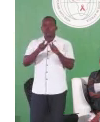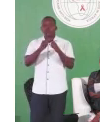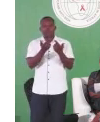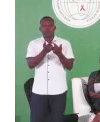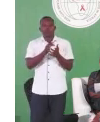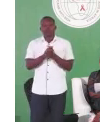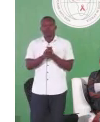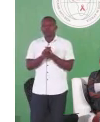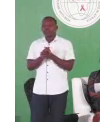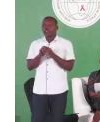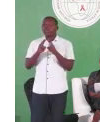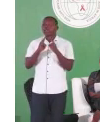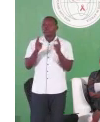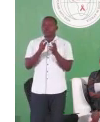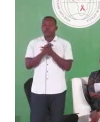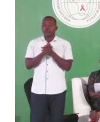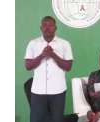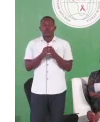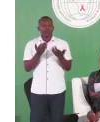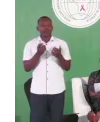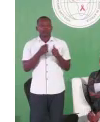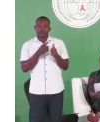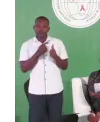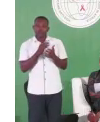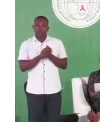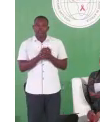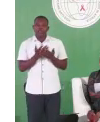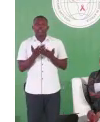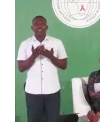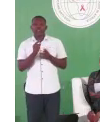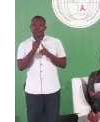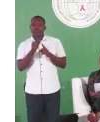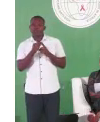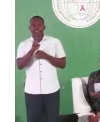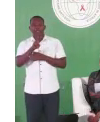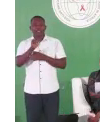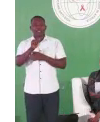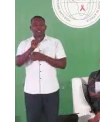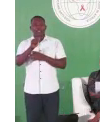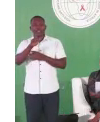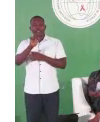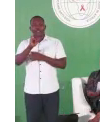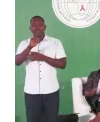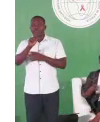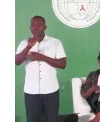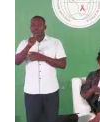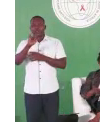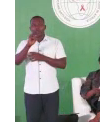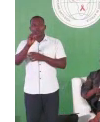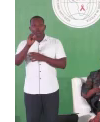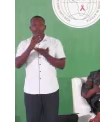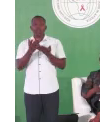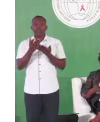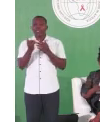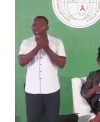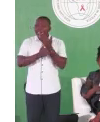please. So, first of all, validation. A country needs to believe it has met